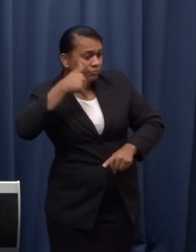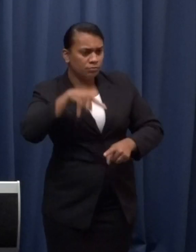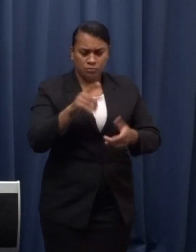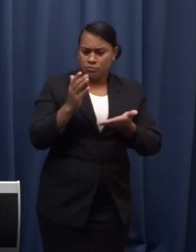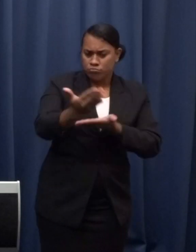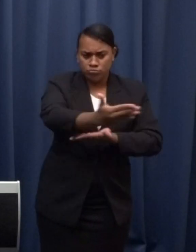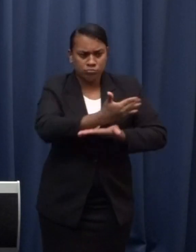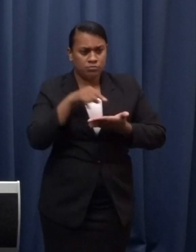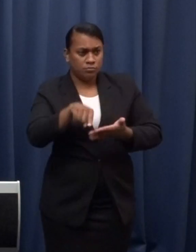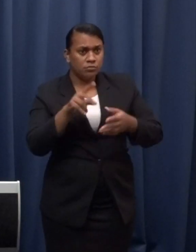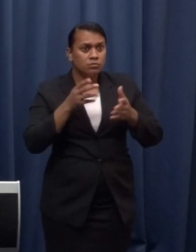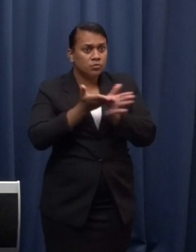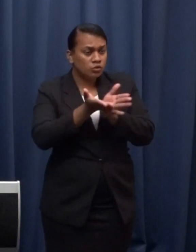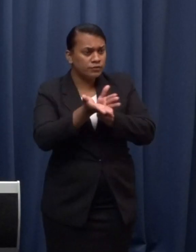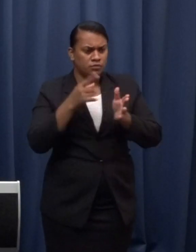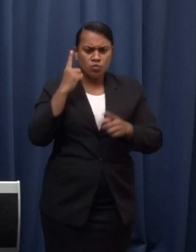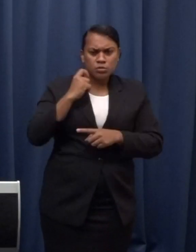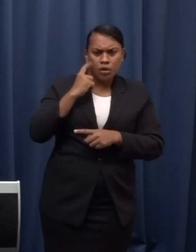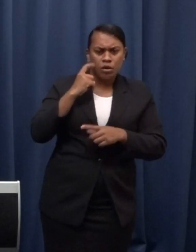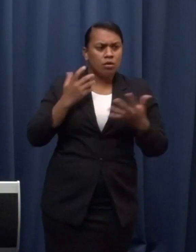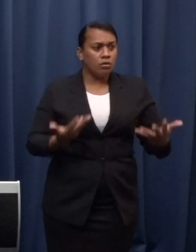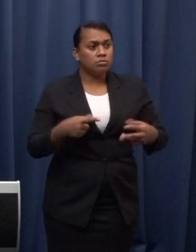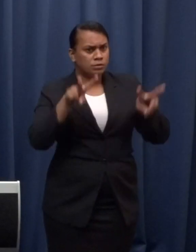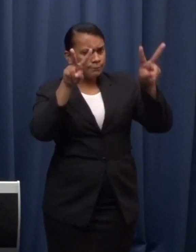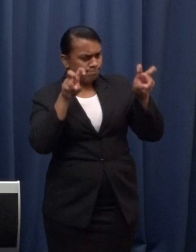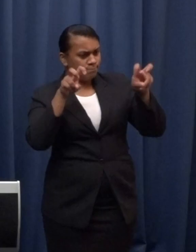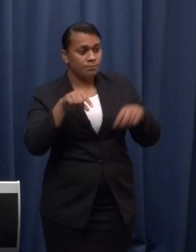transport services, and water and sewage services.